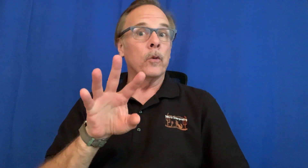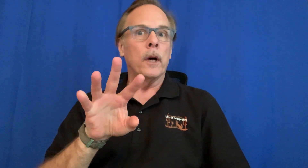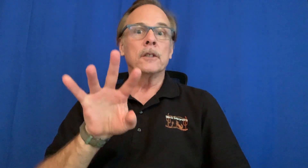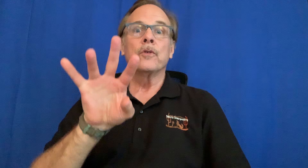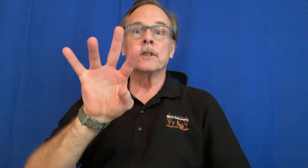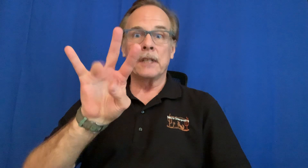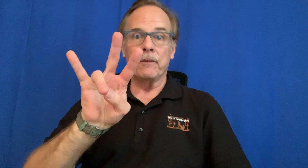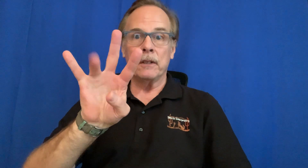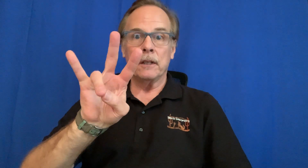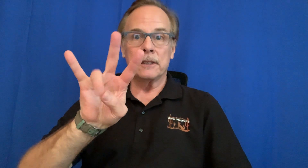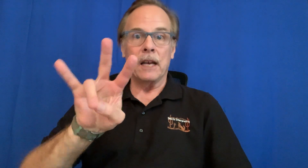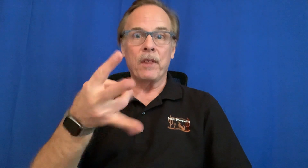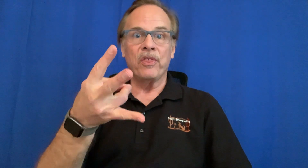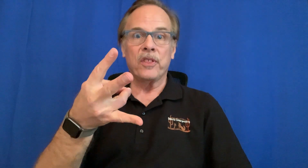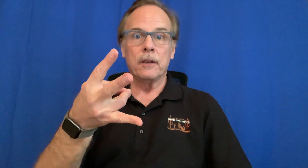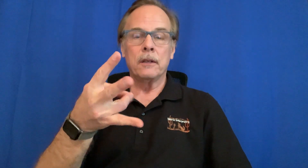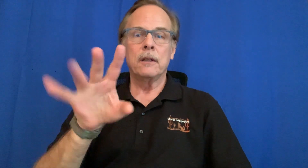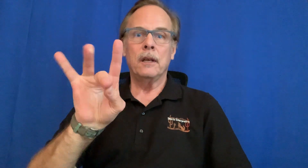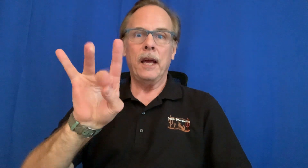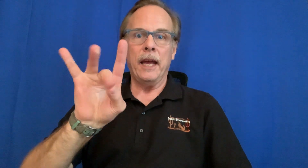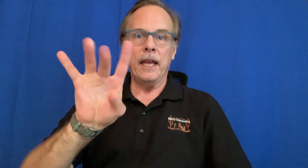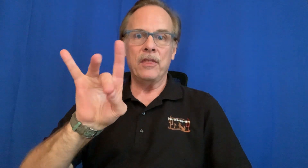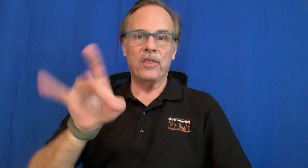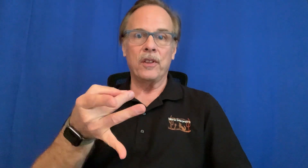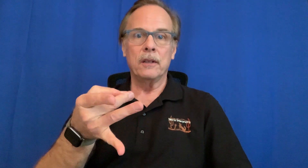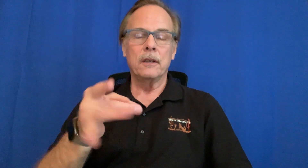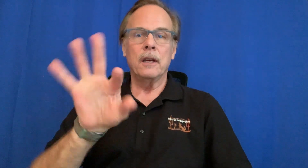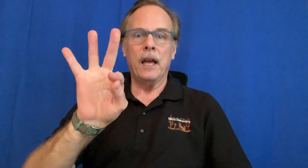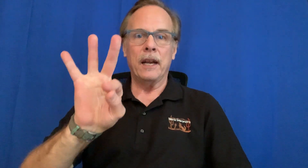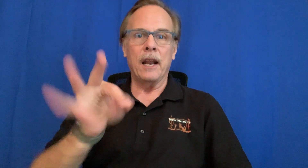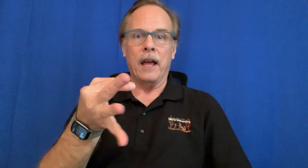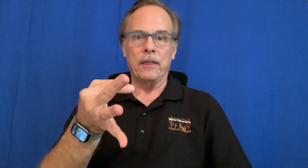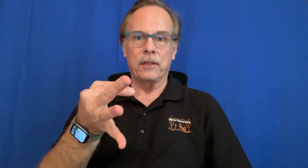Likewise for 7, 7th, 8th, and 9th.